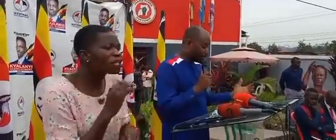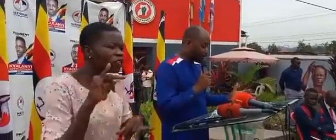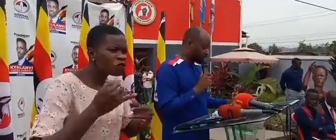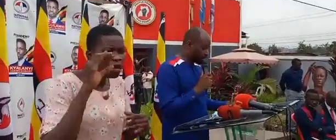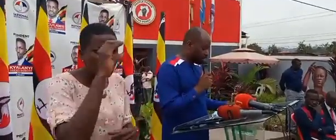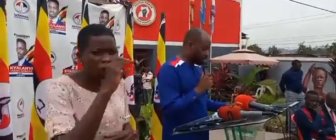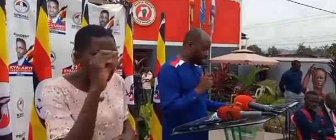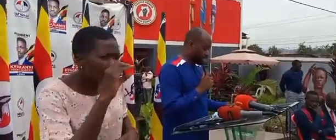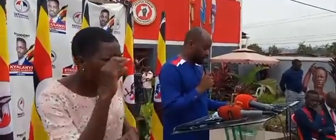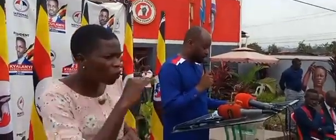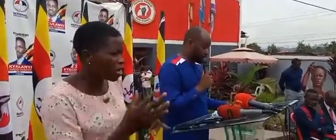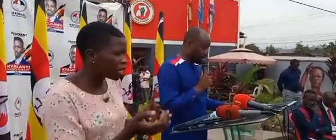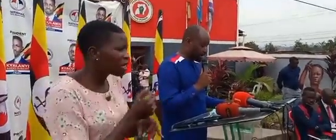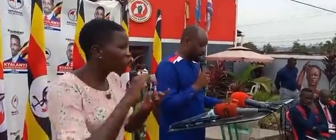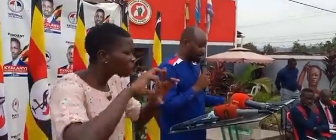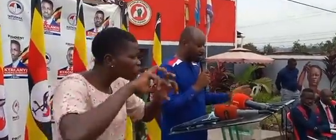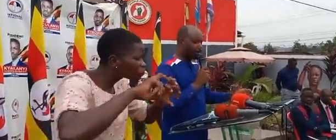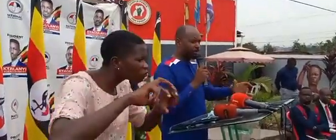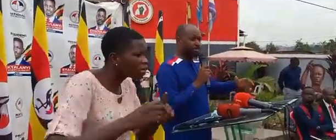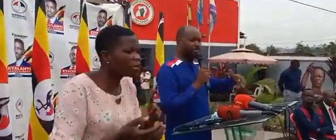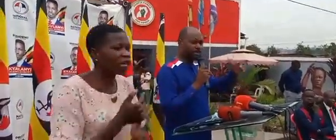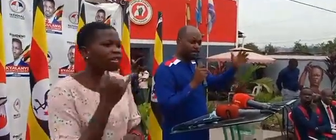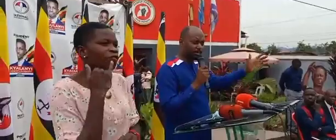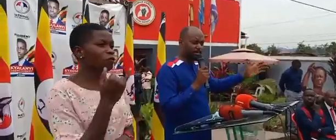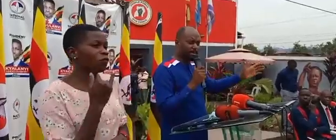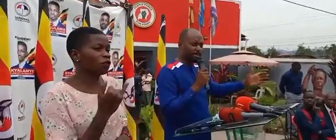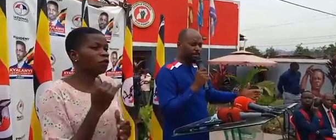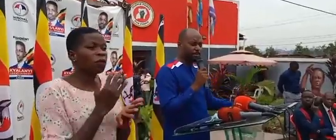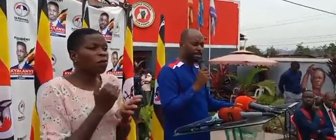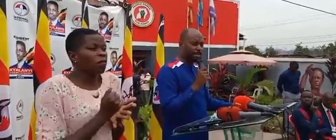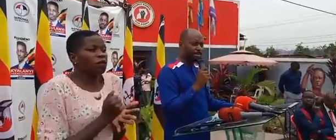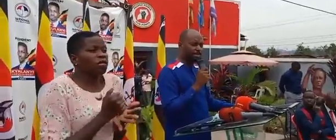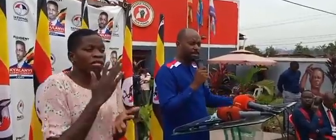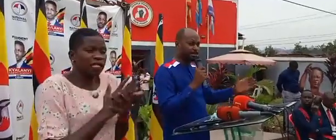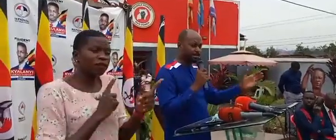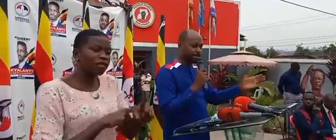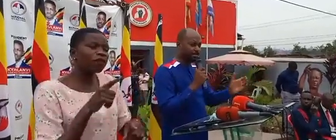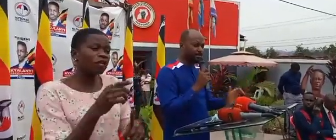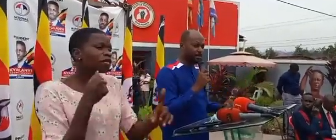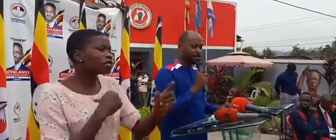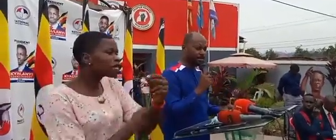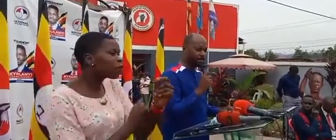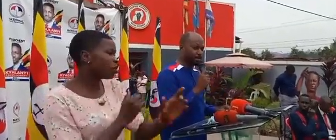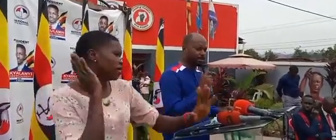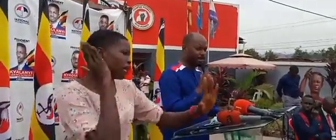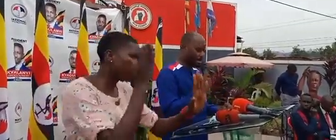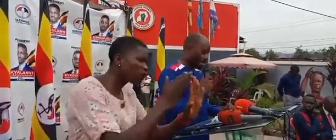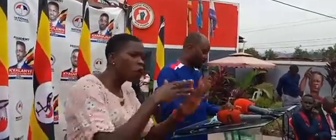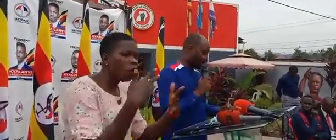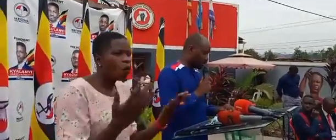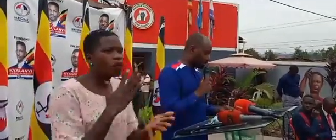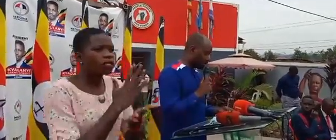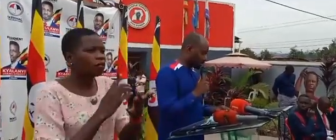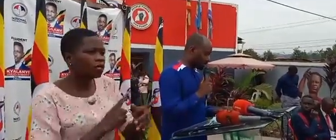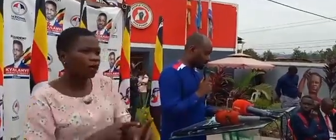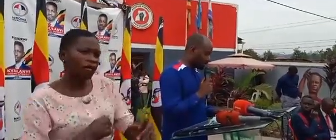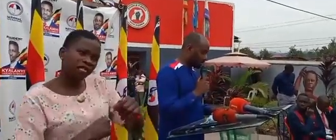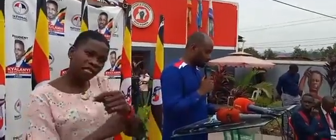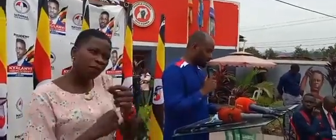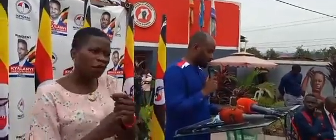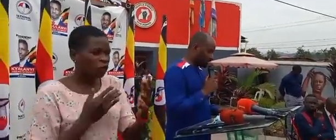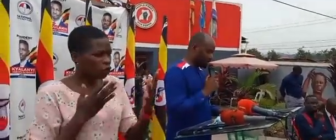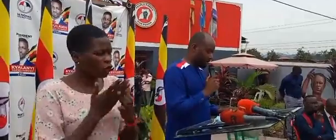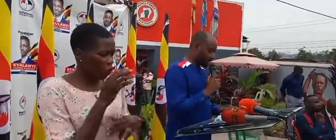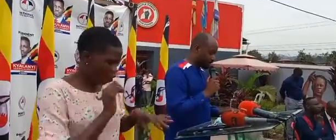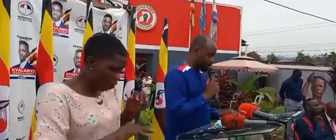We continue to receive support. Sometimes they're supported directly and sometimes through the secretariat, and we continue to appreciate